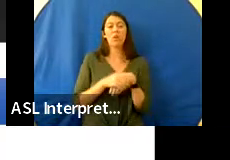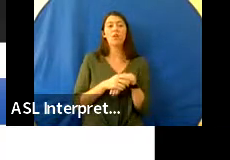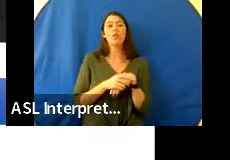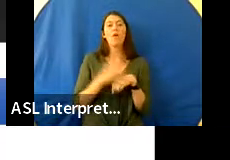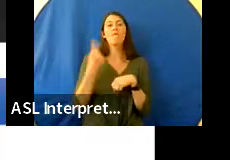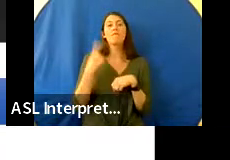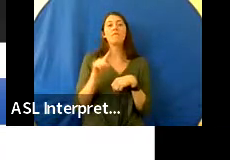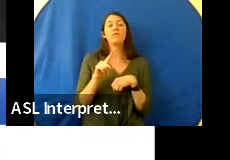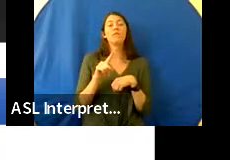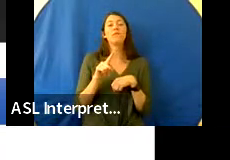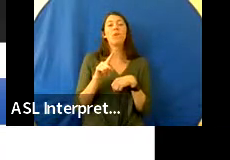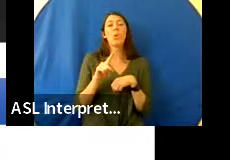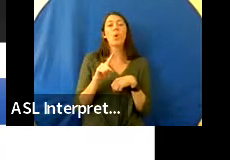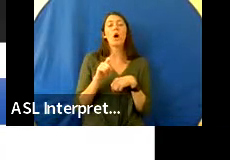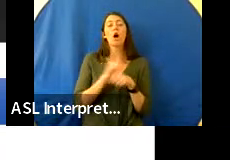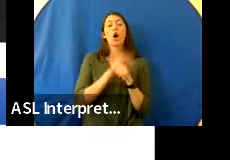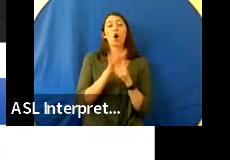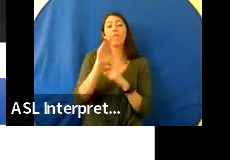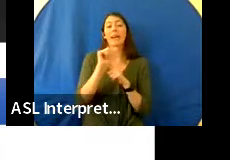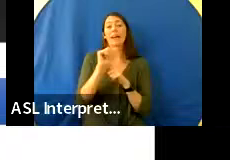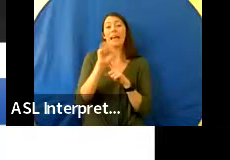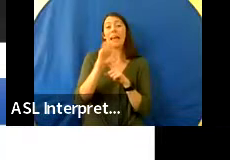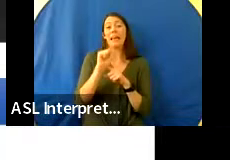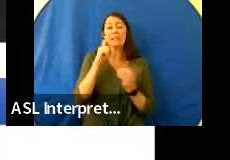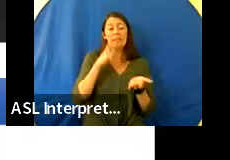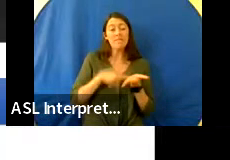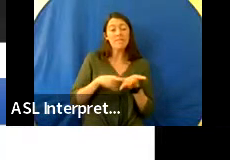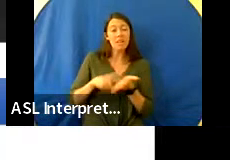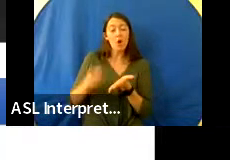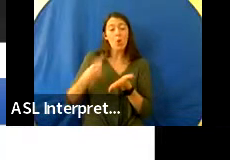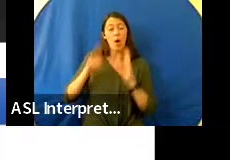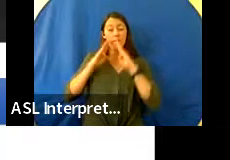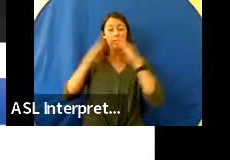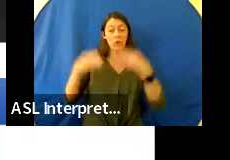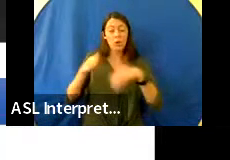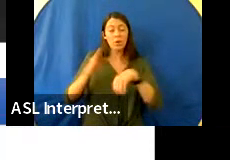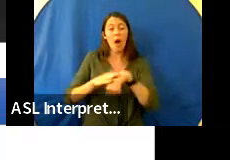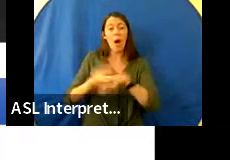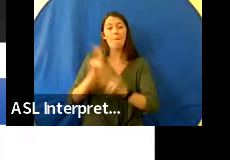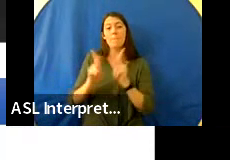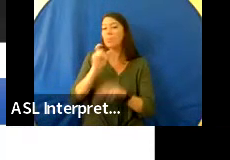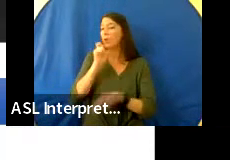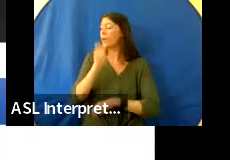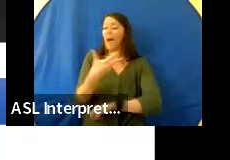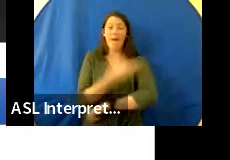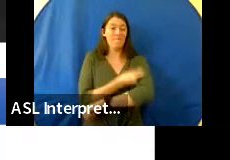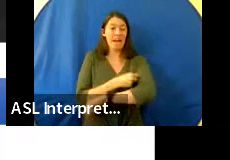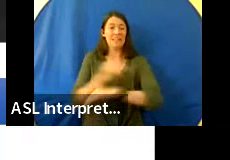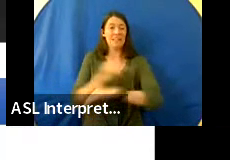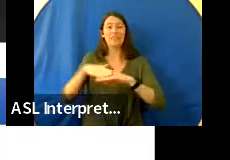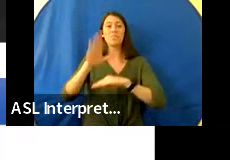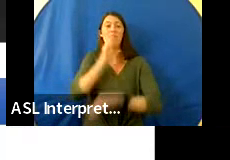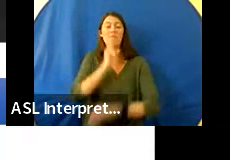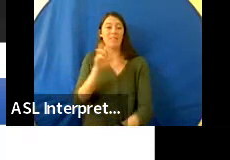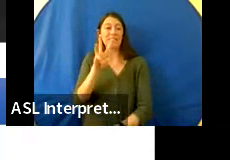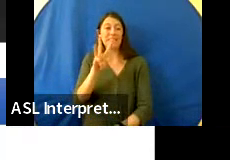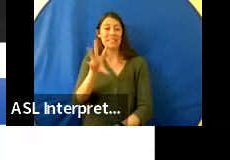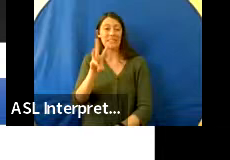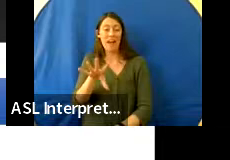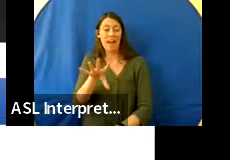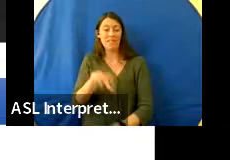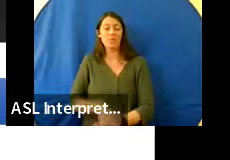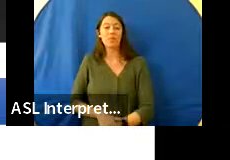we're continuing to focus on our unvaccinated 65 and over. Although our cases have come